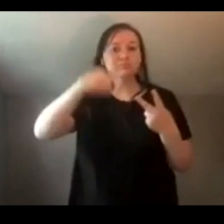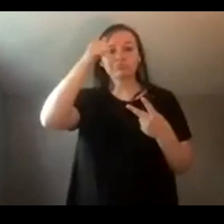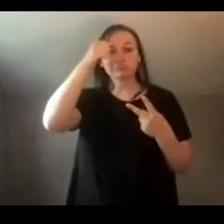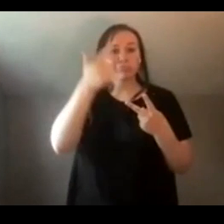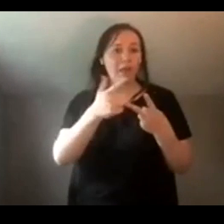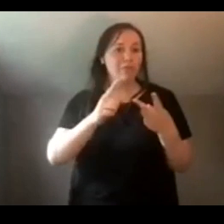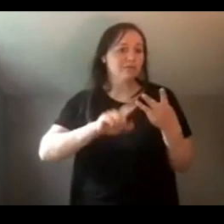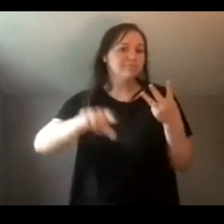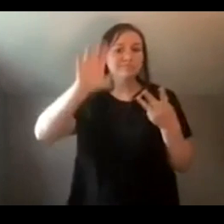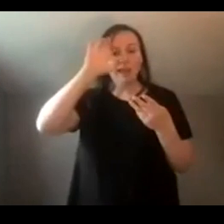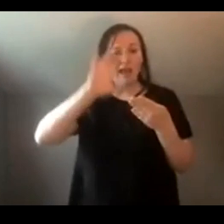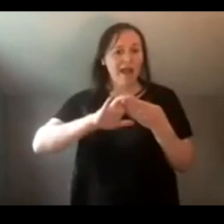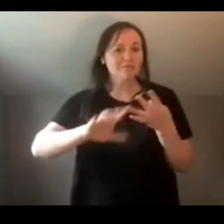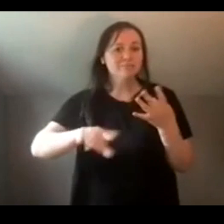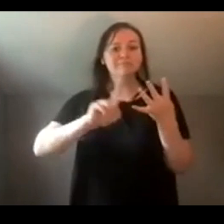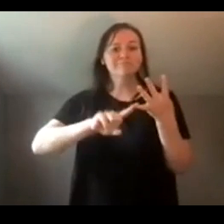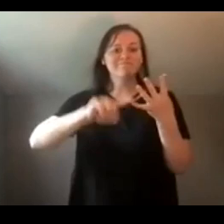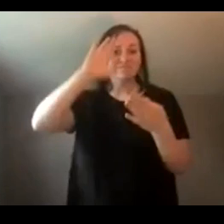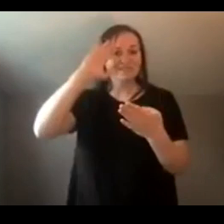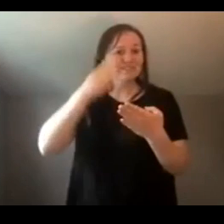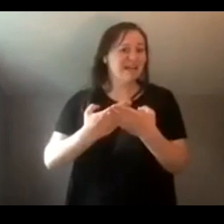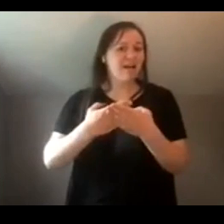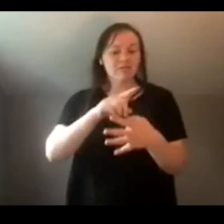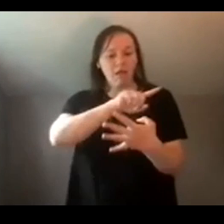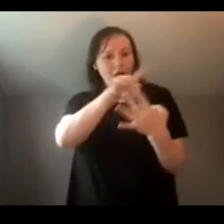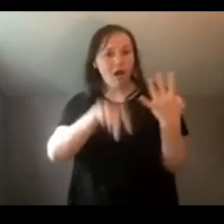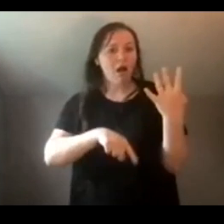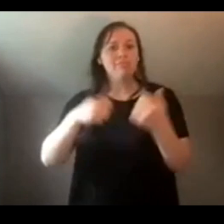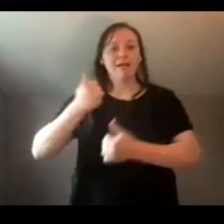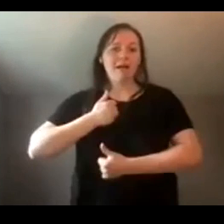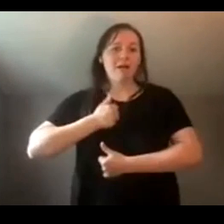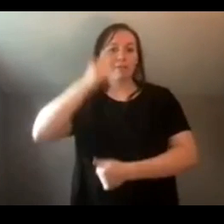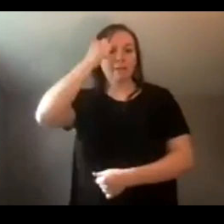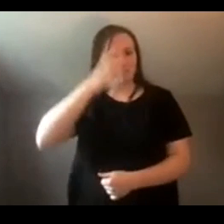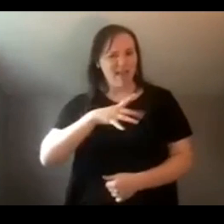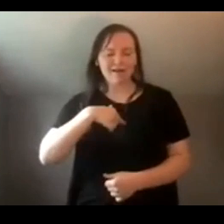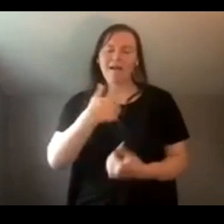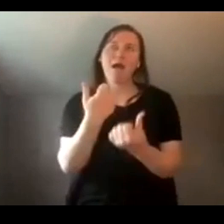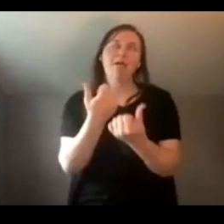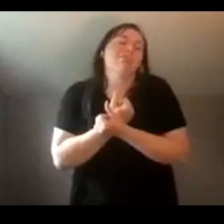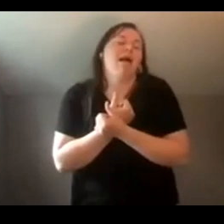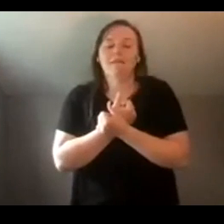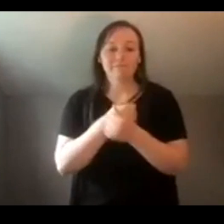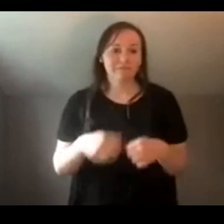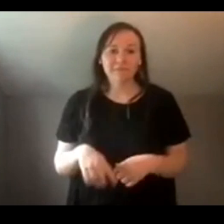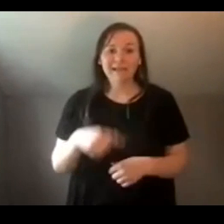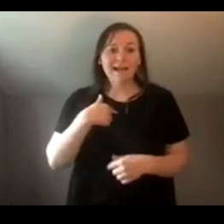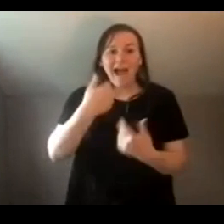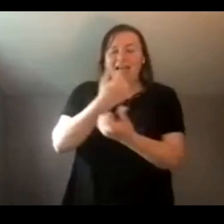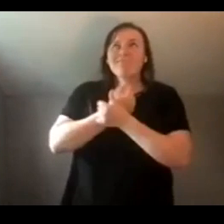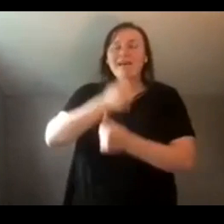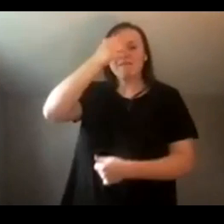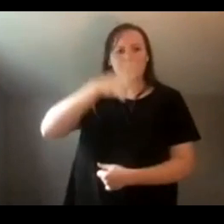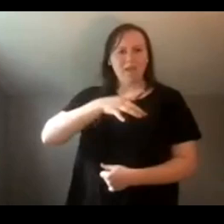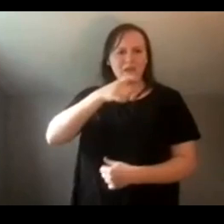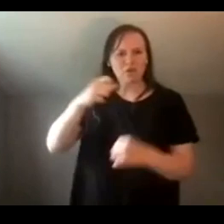my son were all Army men, and I truly love them. I love a man who will fight for his rights